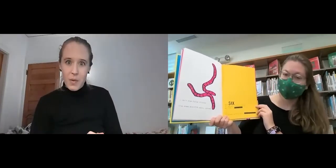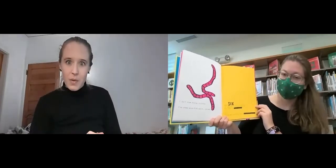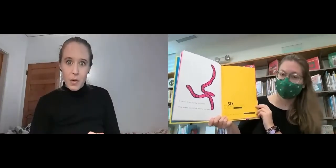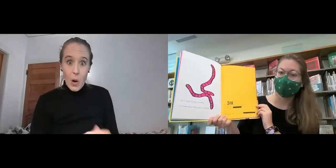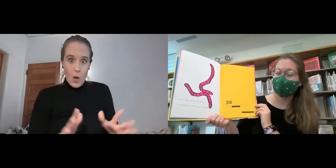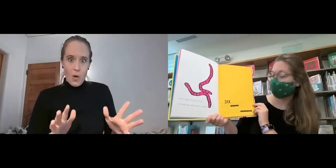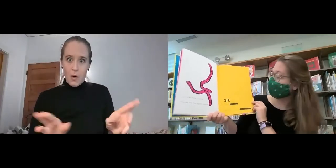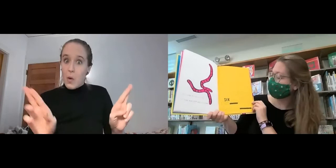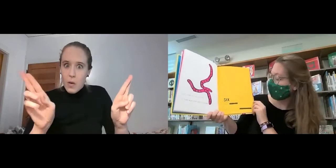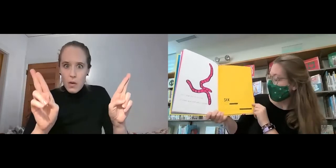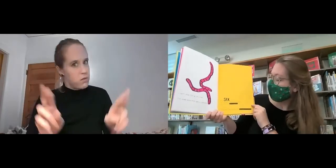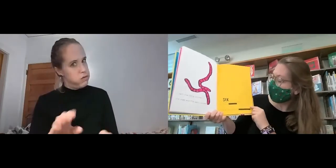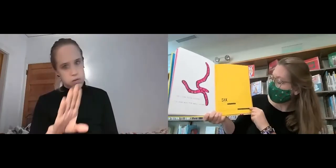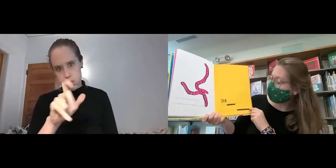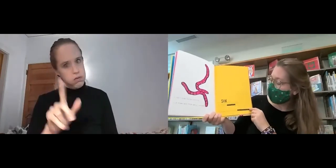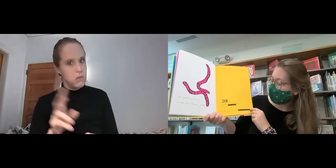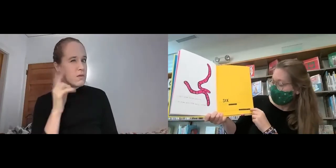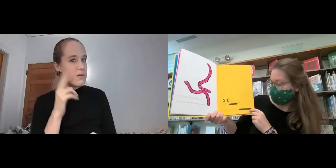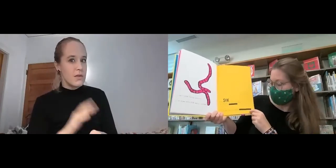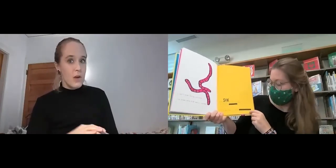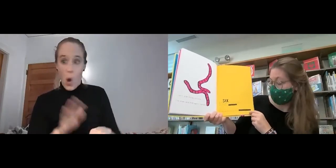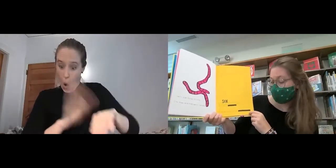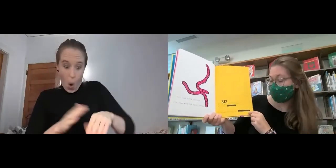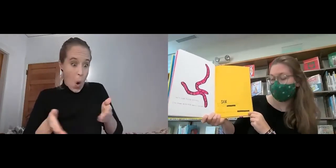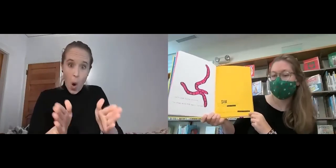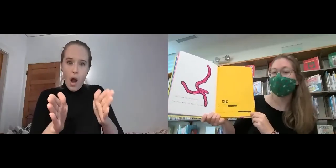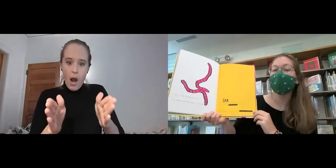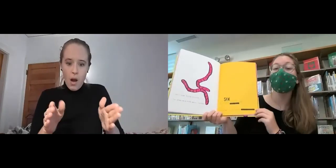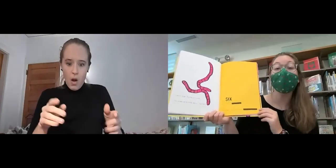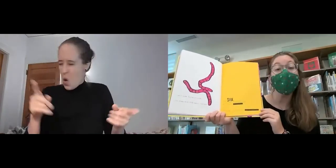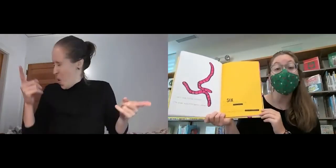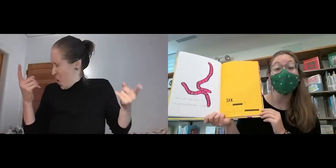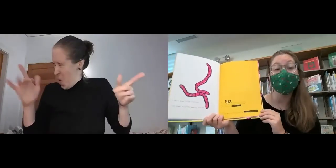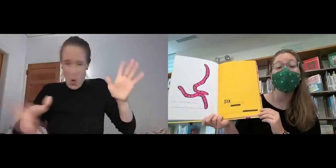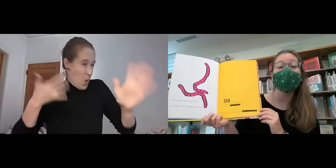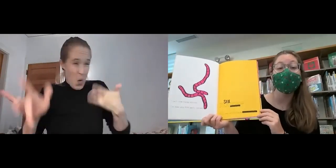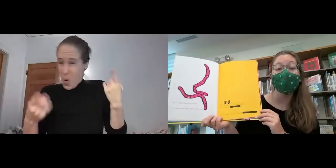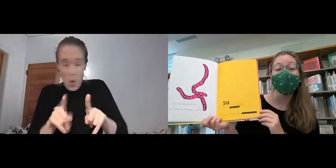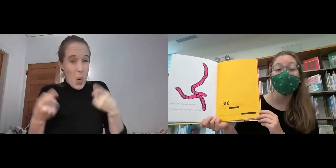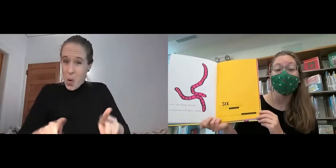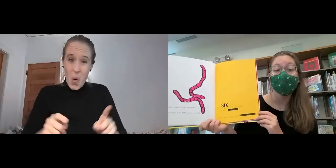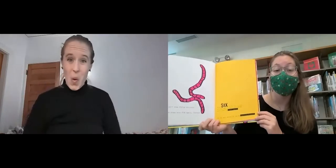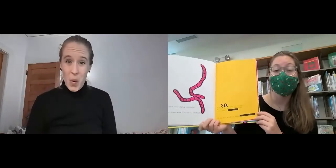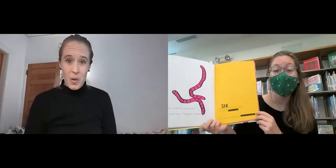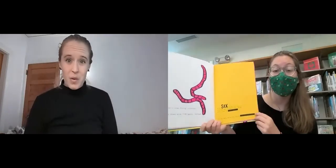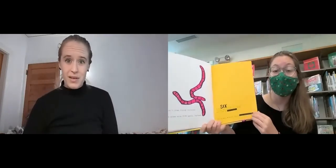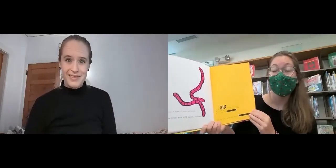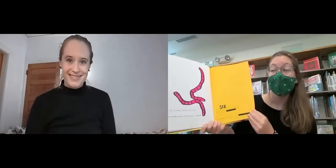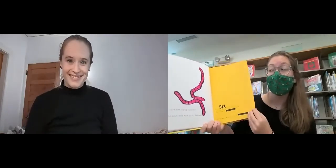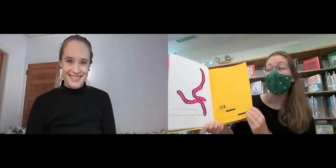Whew, very cool. On the way, worm 6 has an amazing adventure.